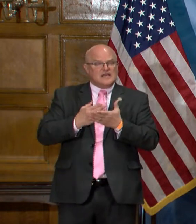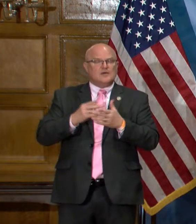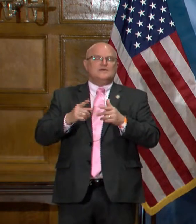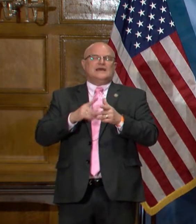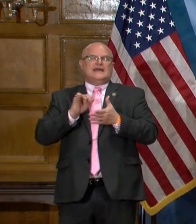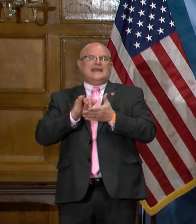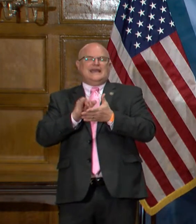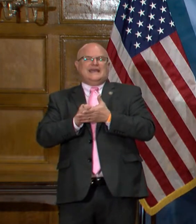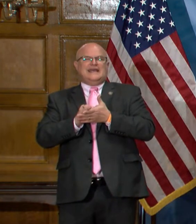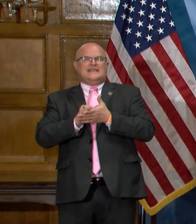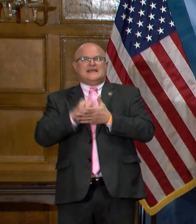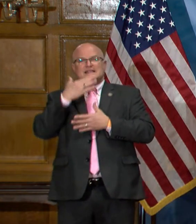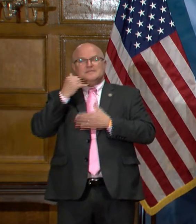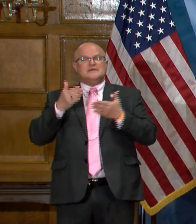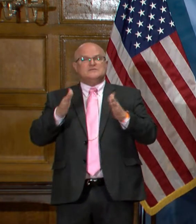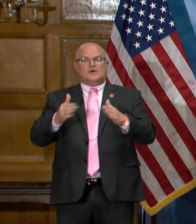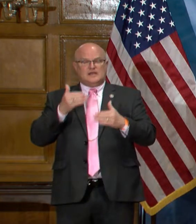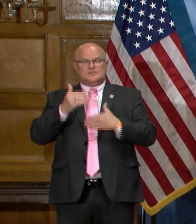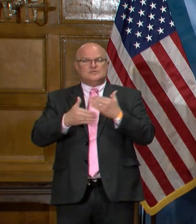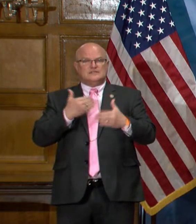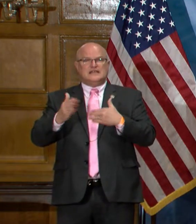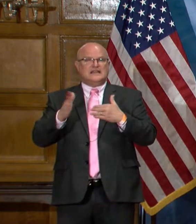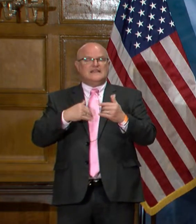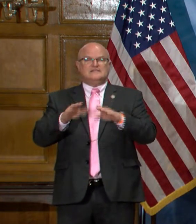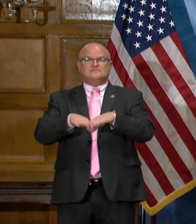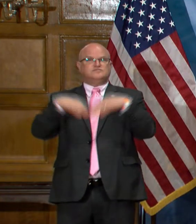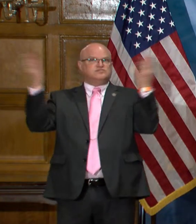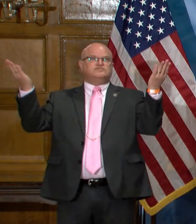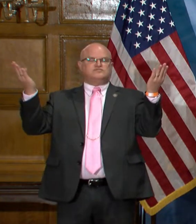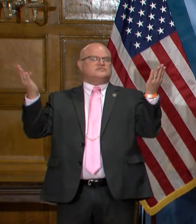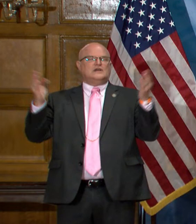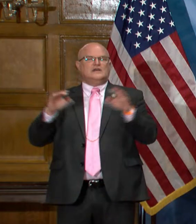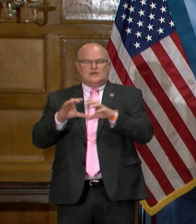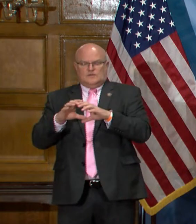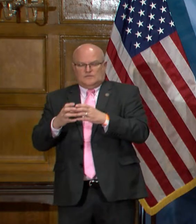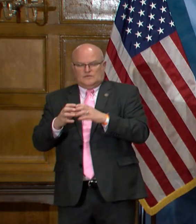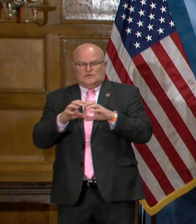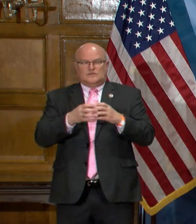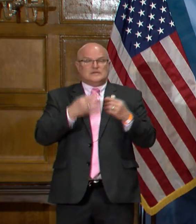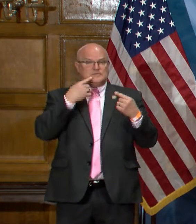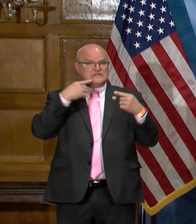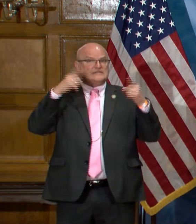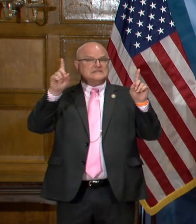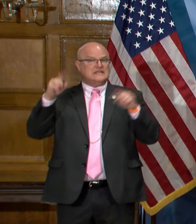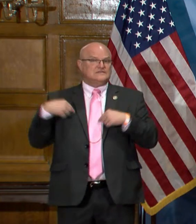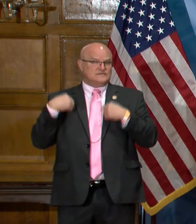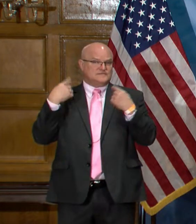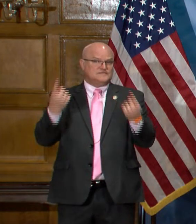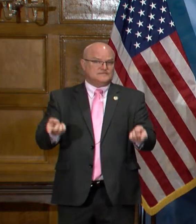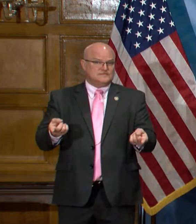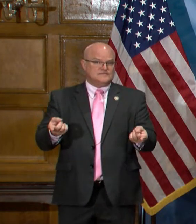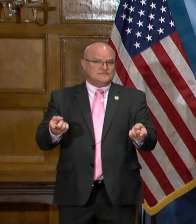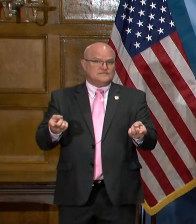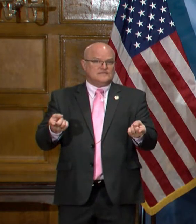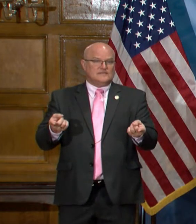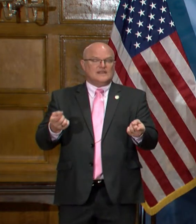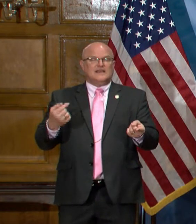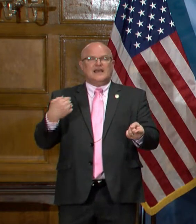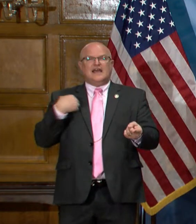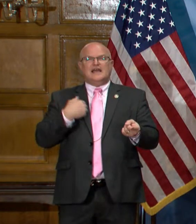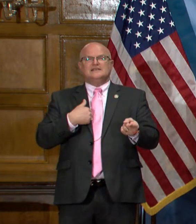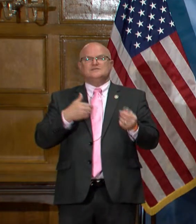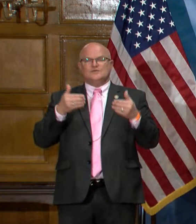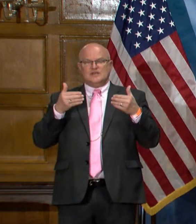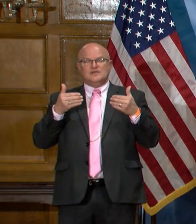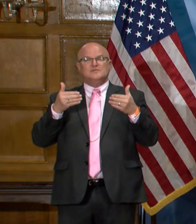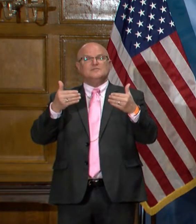that's the best way to proceed, and I think it's proven to be somewhat successful. As we